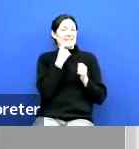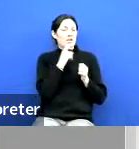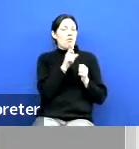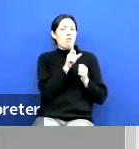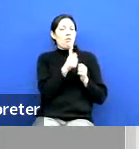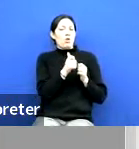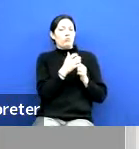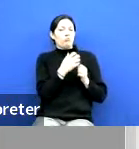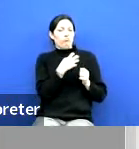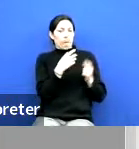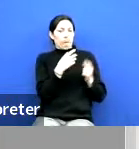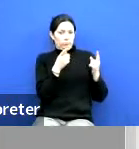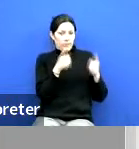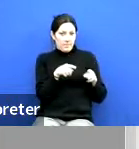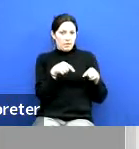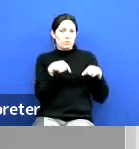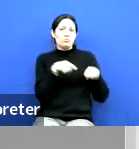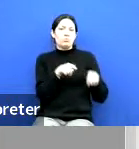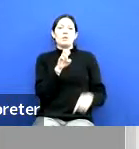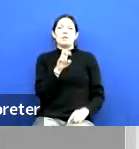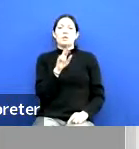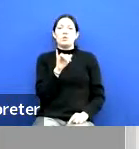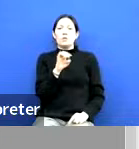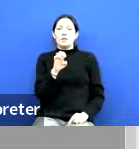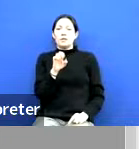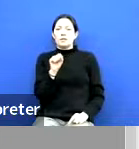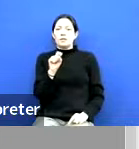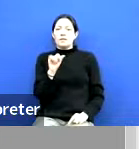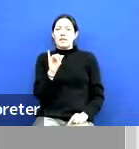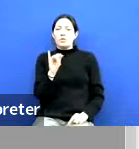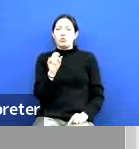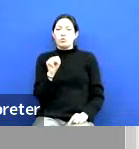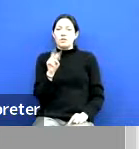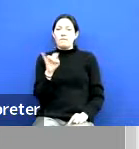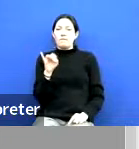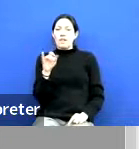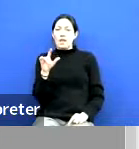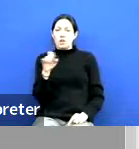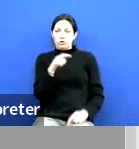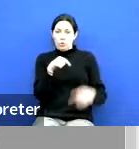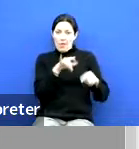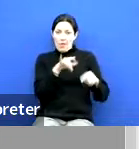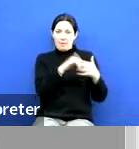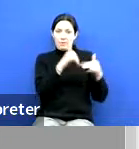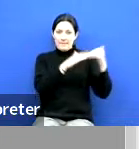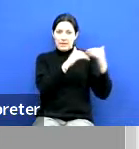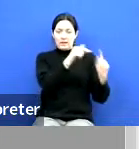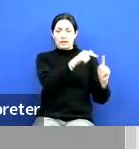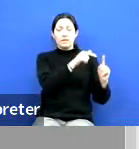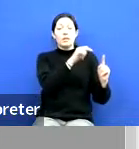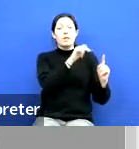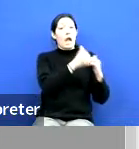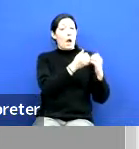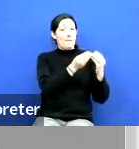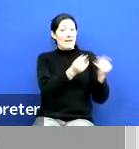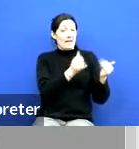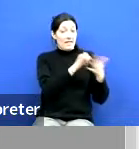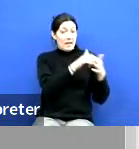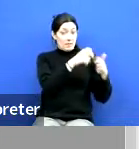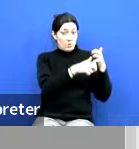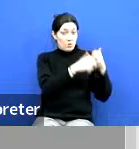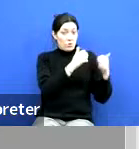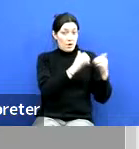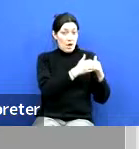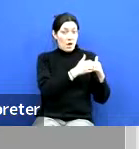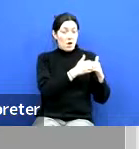when Erie Station Village was being built. And the way that one was mitigated is that some of those